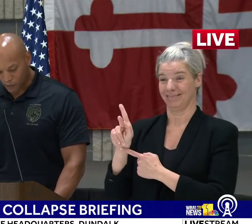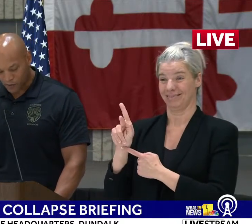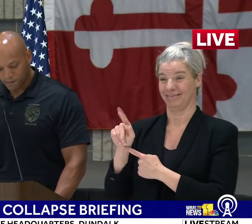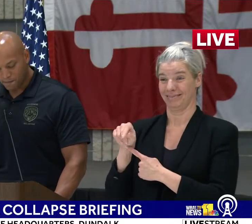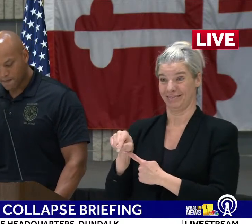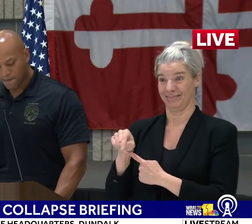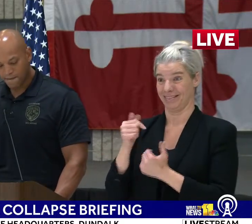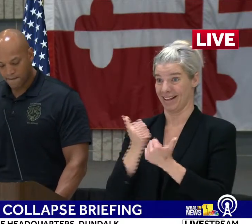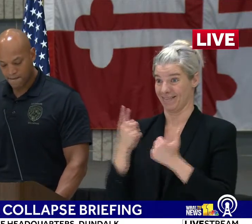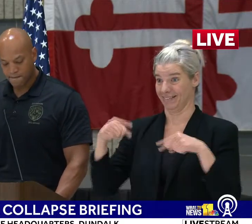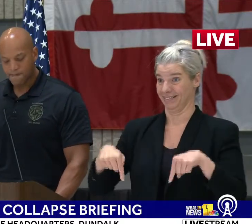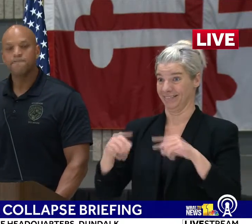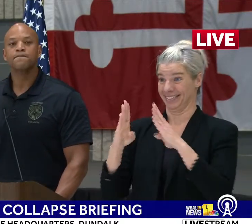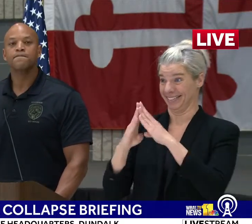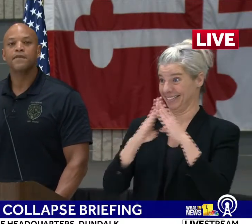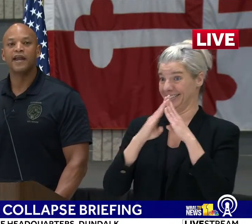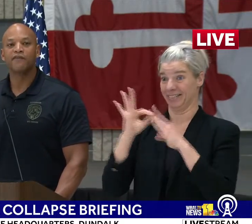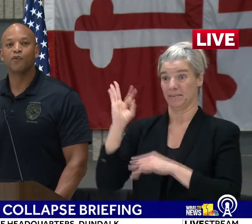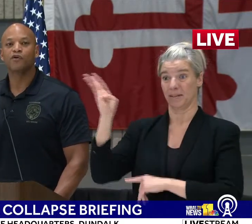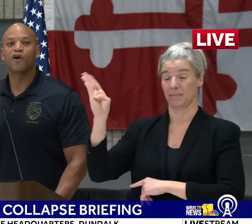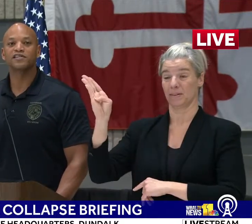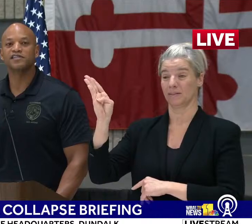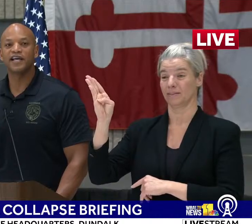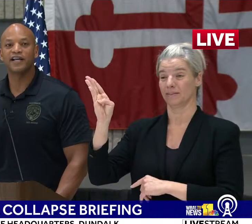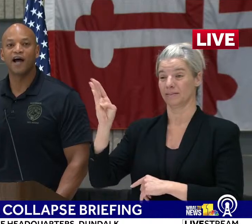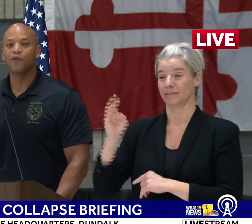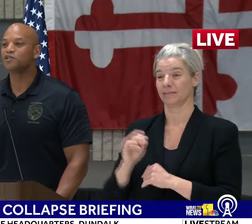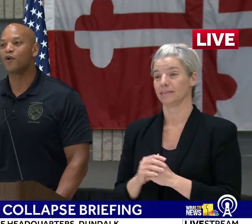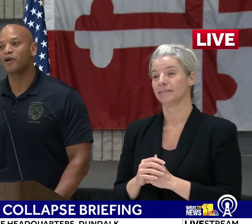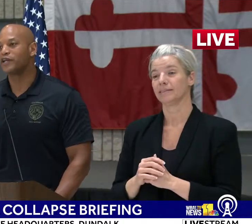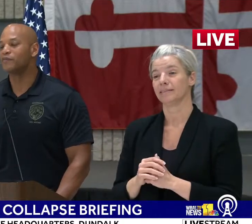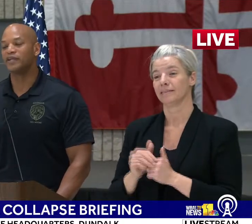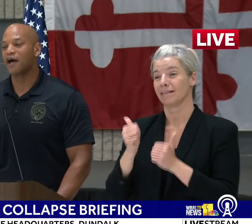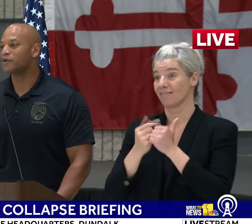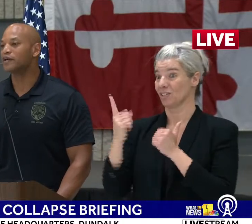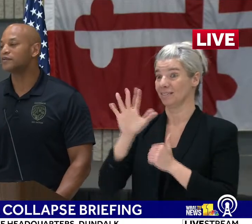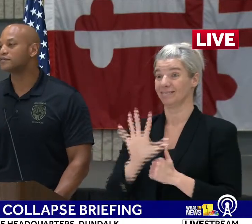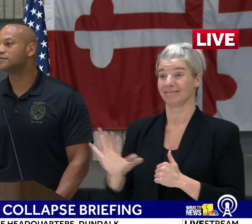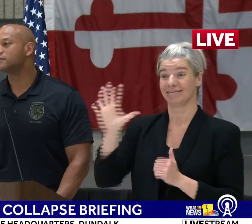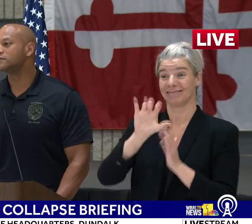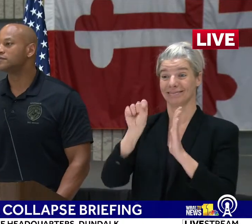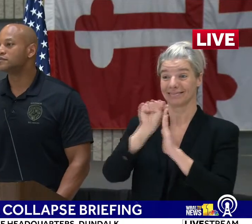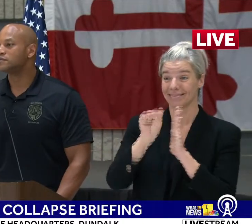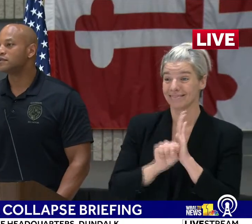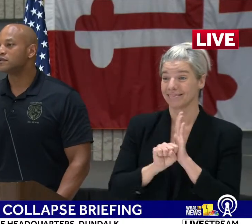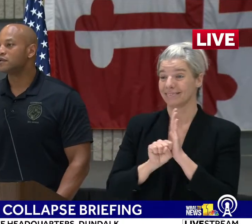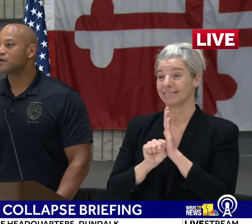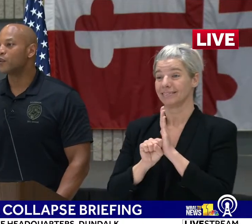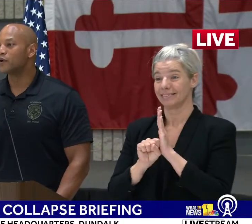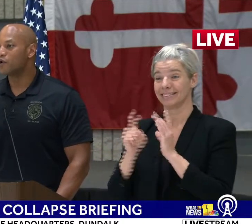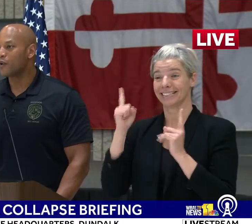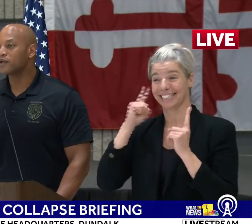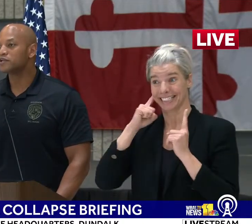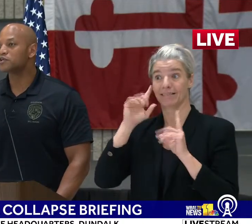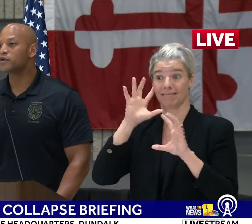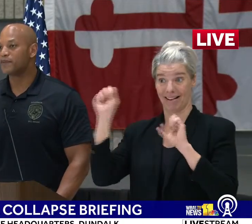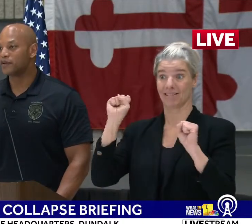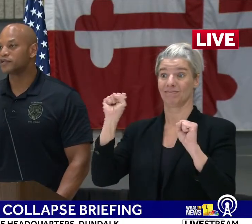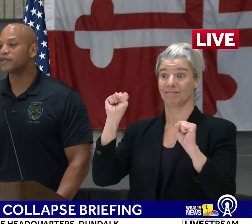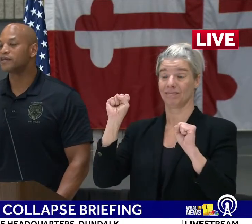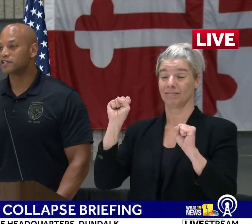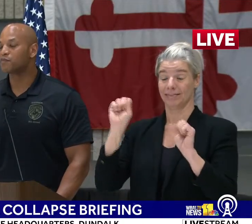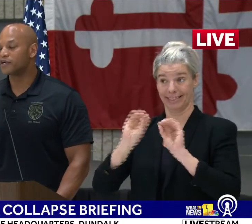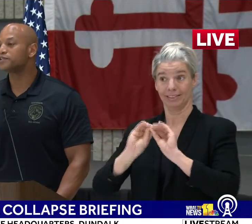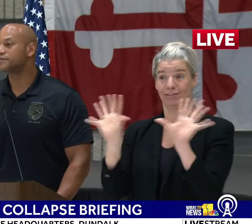everyone here in the city of Baltimore, and everyone across the state, I want you all to hear me loud and clear. We are going